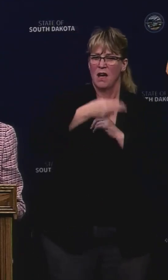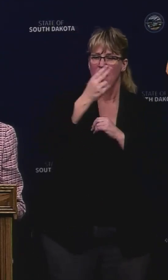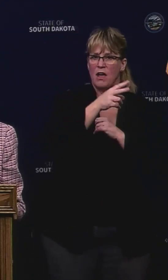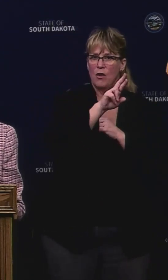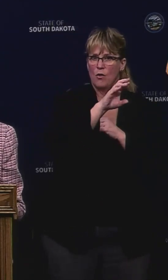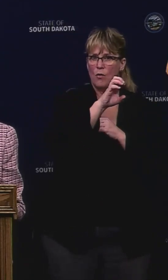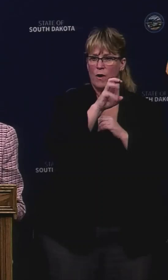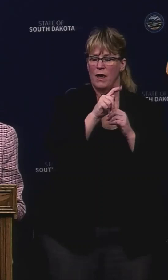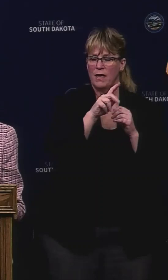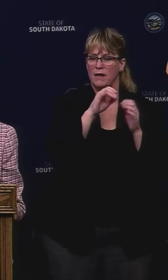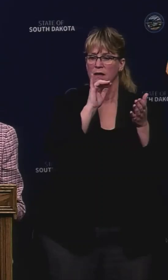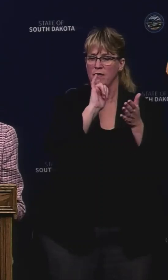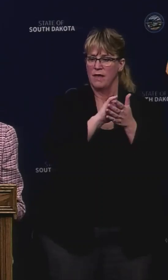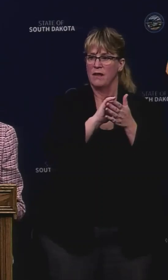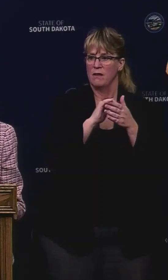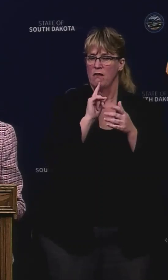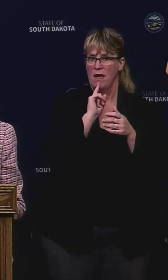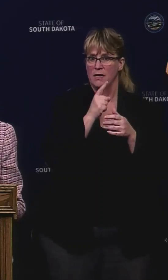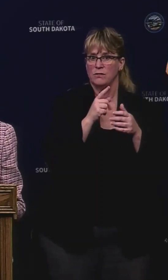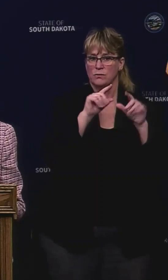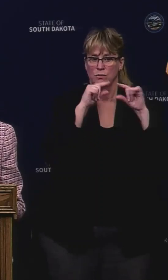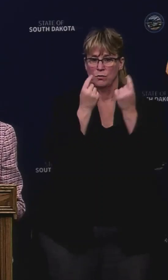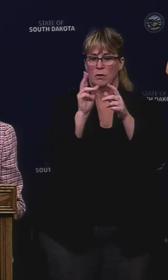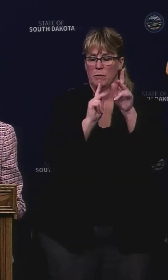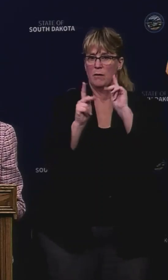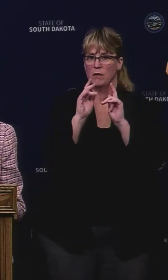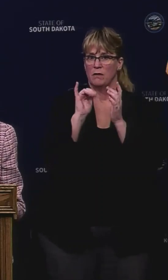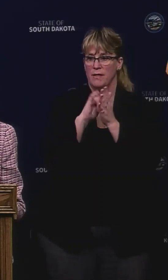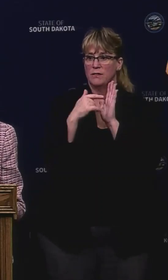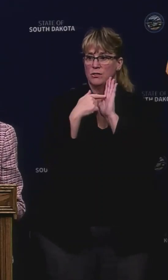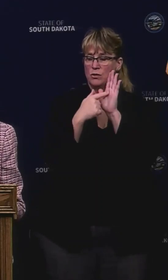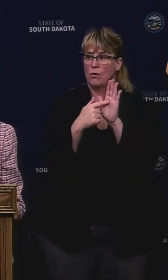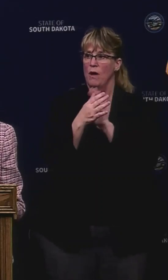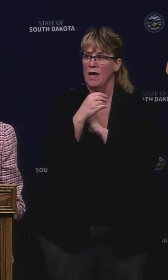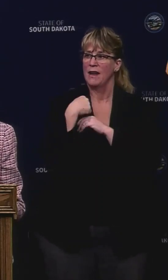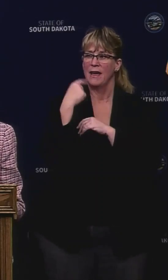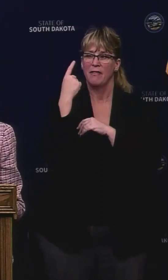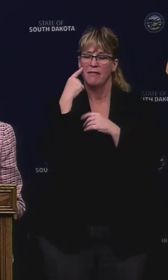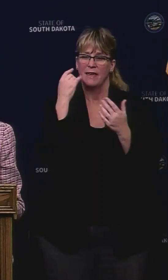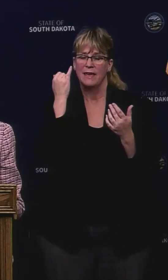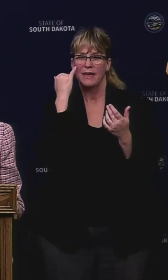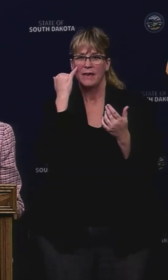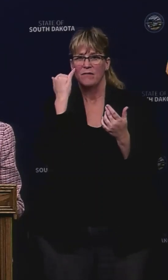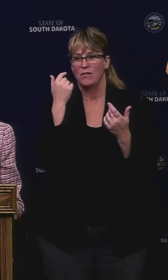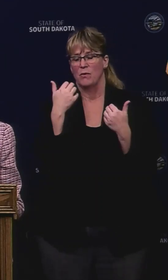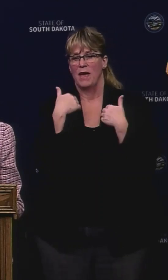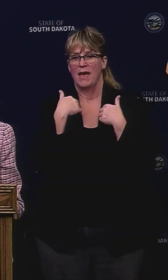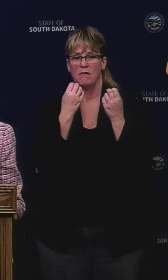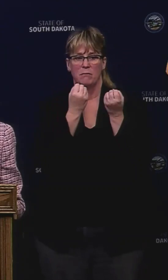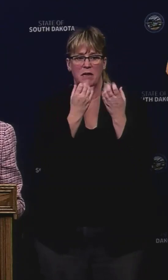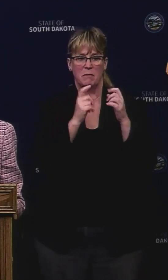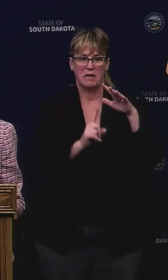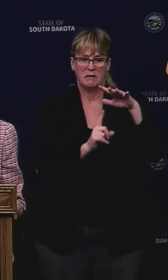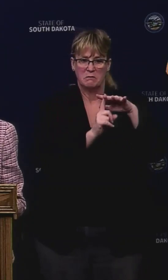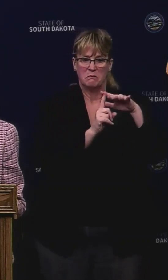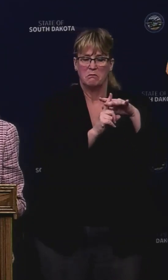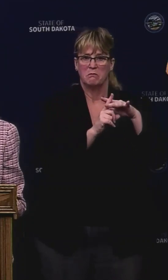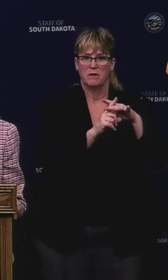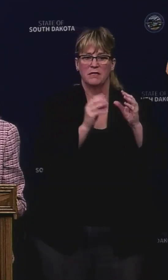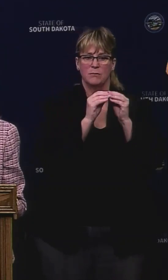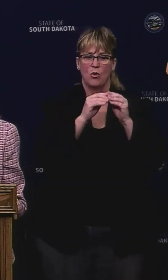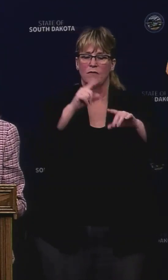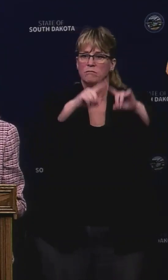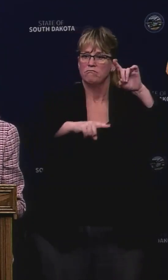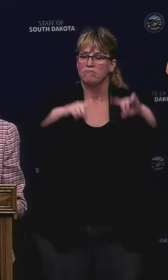than our actual population would show. I think if you look at where we've had a lot of cases, it's in our more